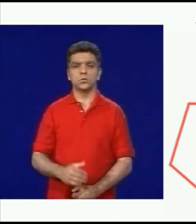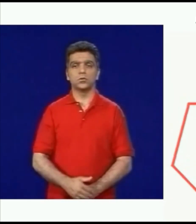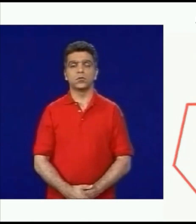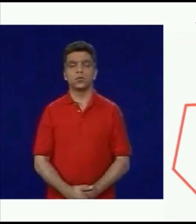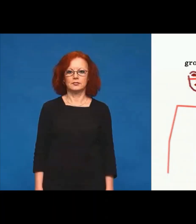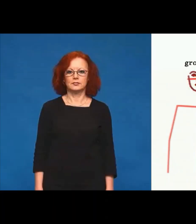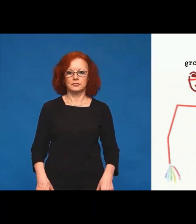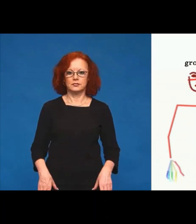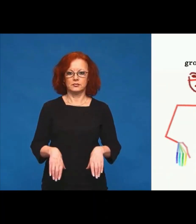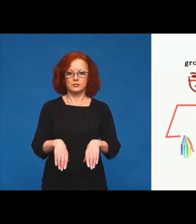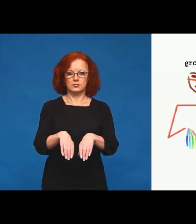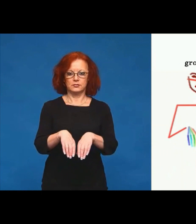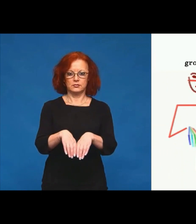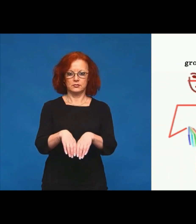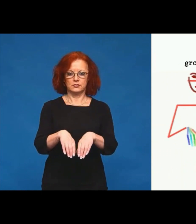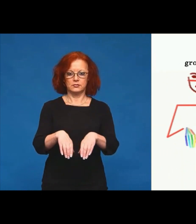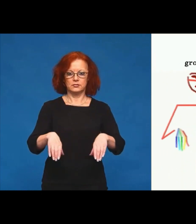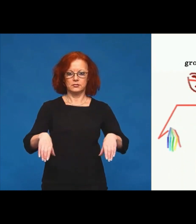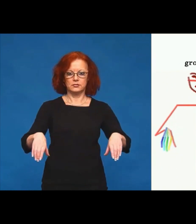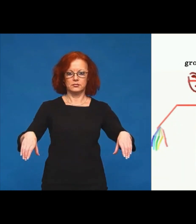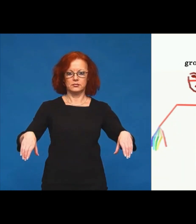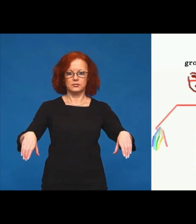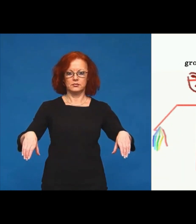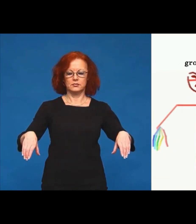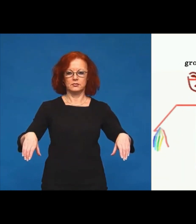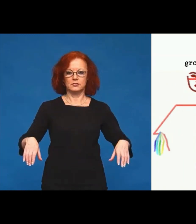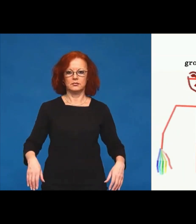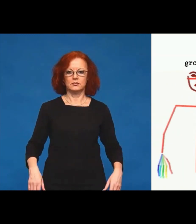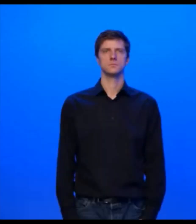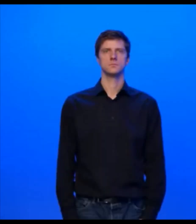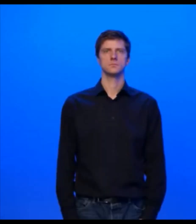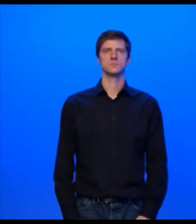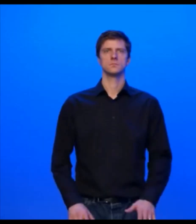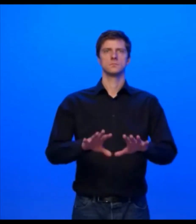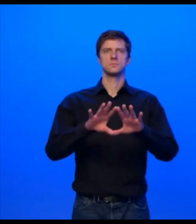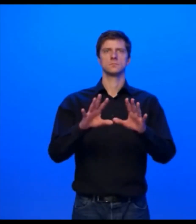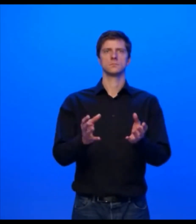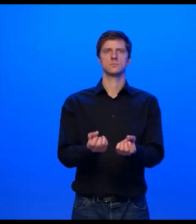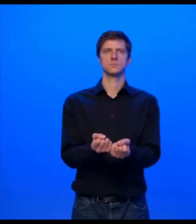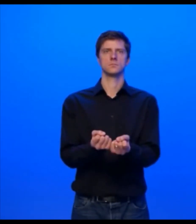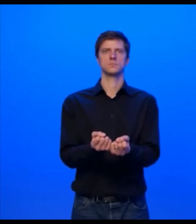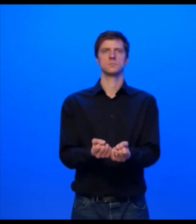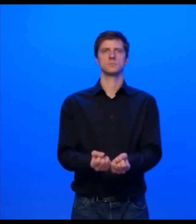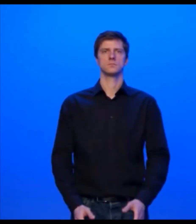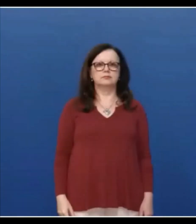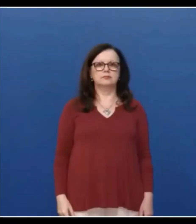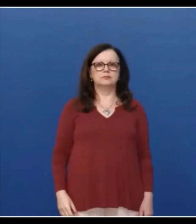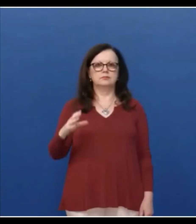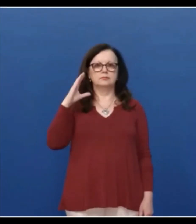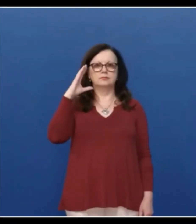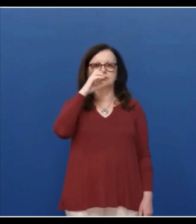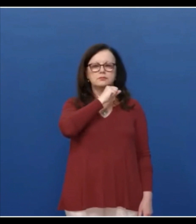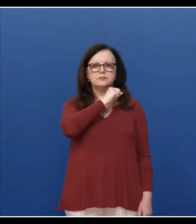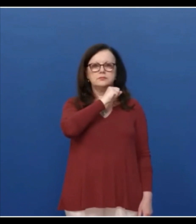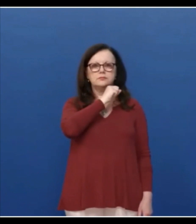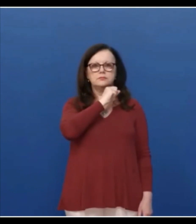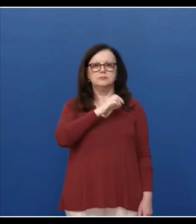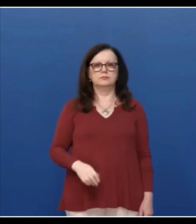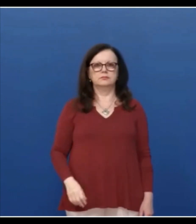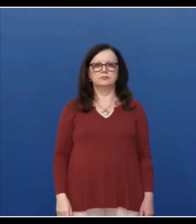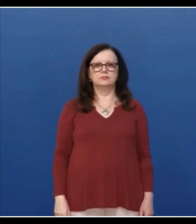sequence. Semi-transparent colors in the ground tooth, as we can see here, indicate keypoints that are missing.